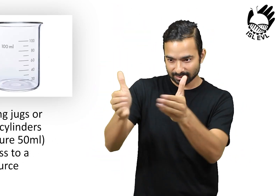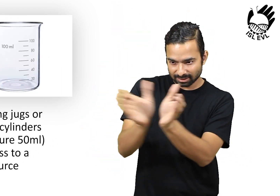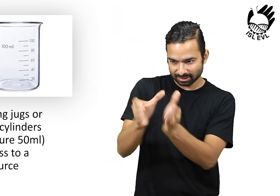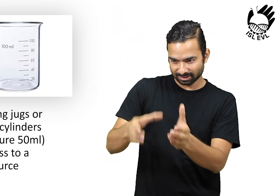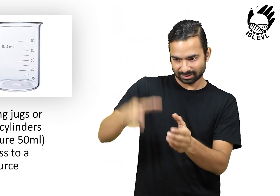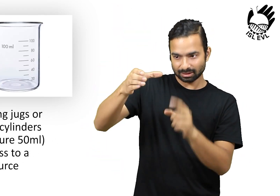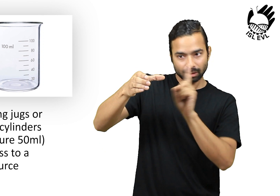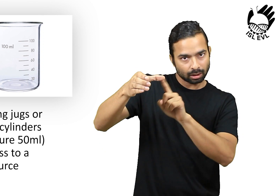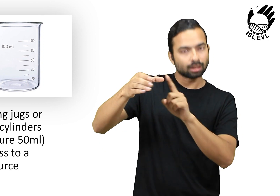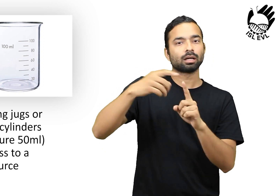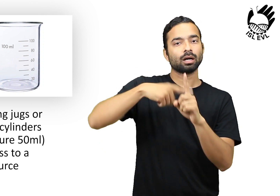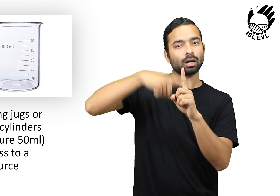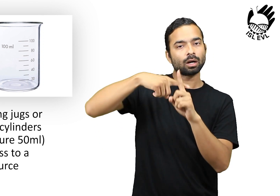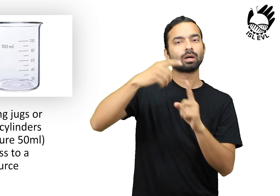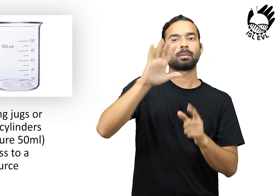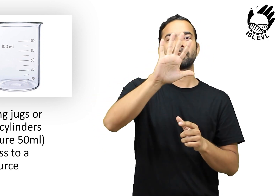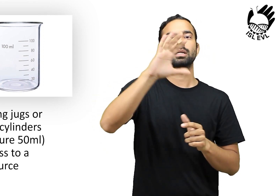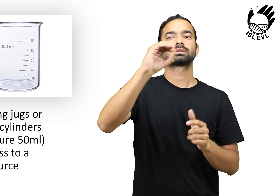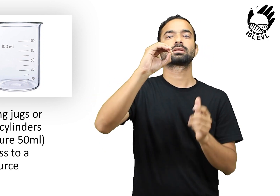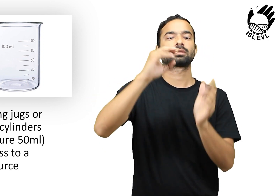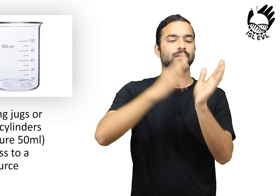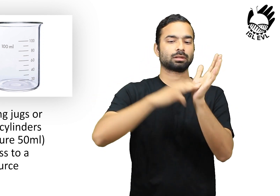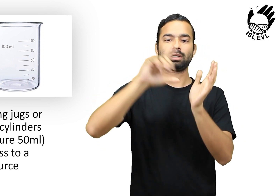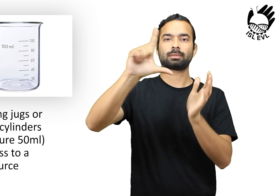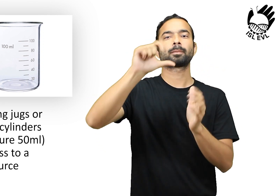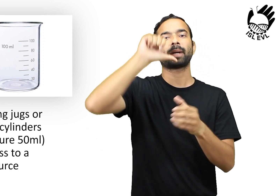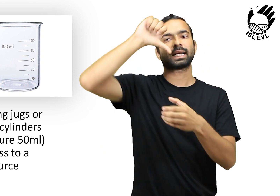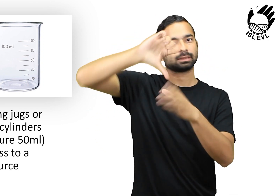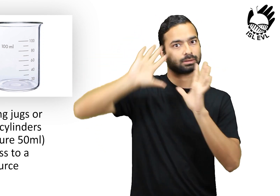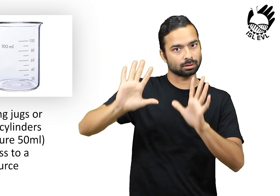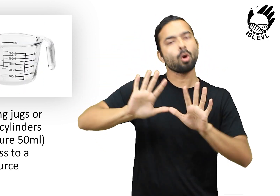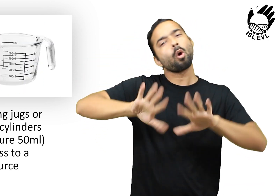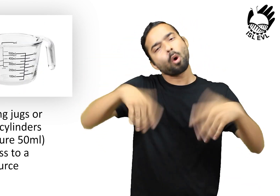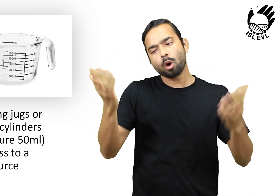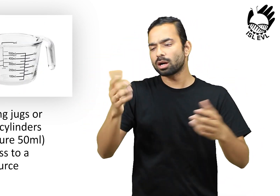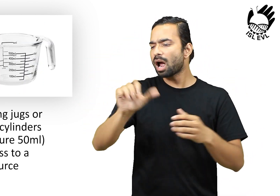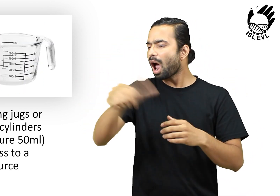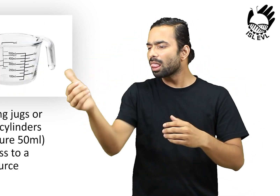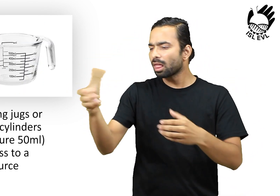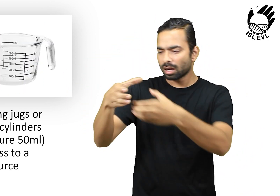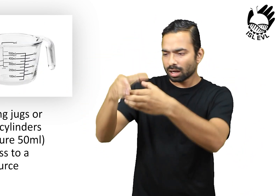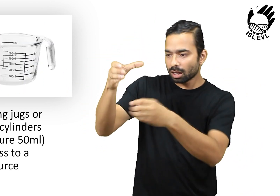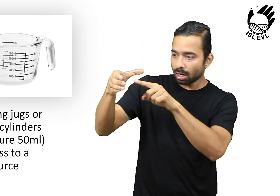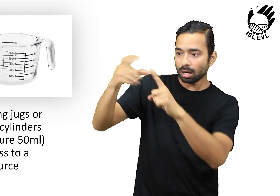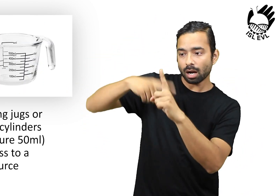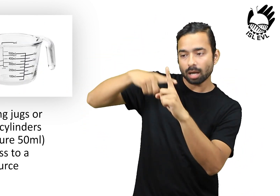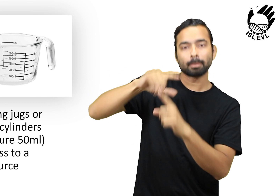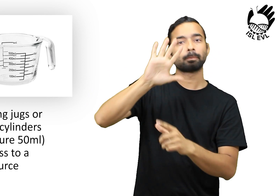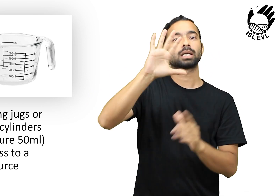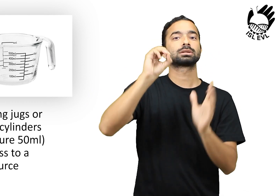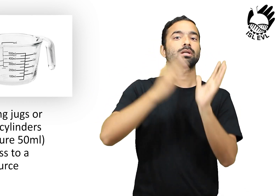cloth, for example toweling or flannel, as per the experiment.